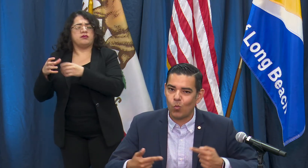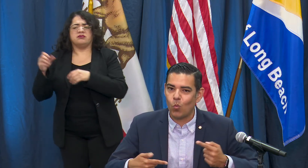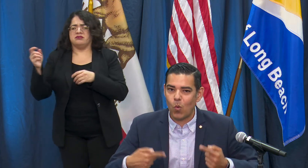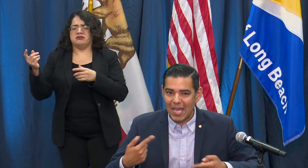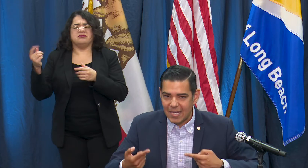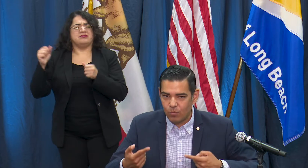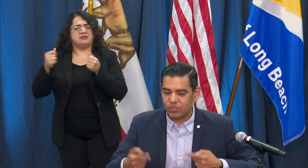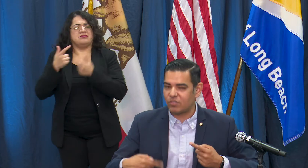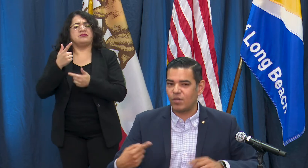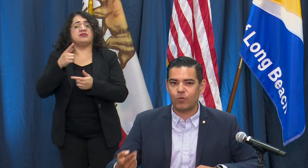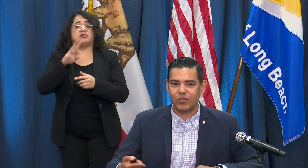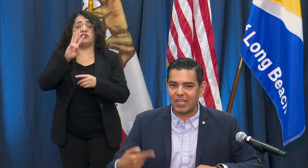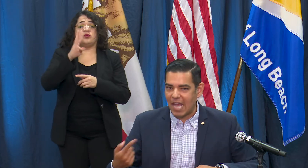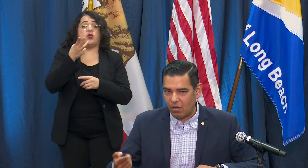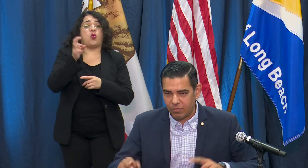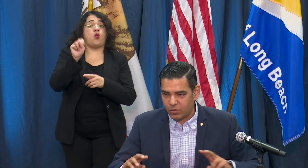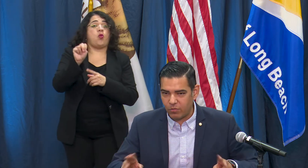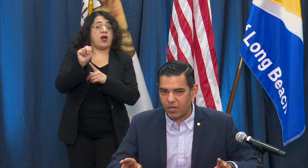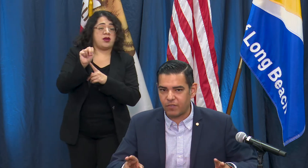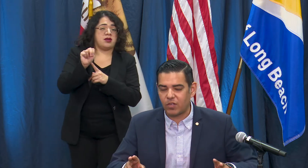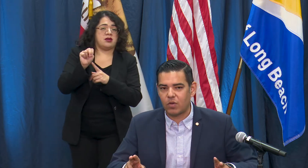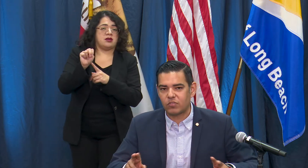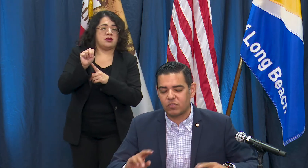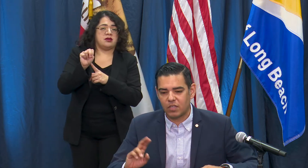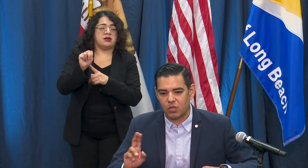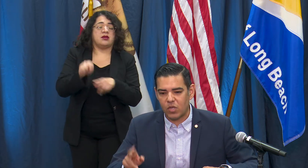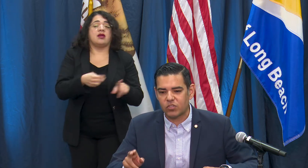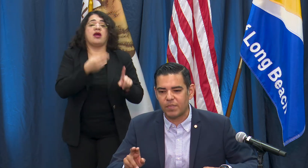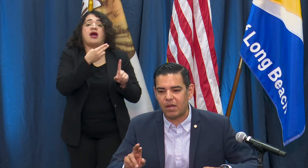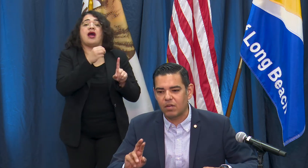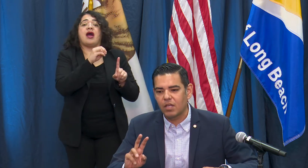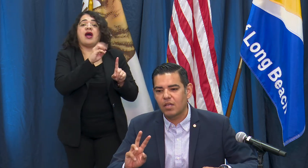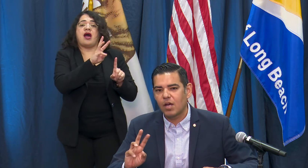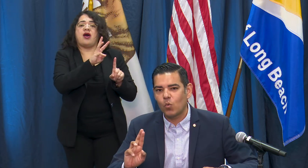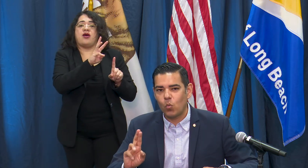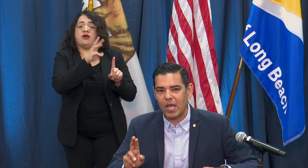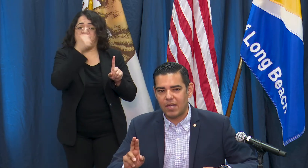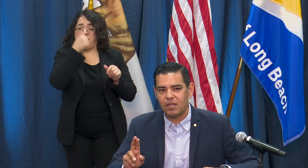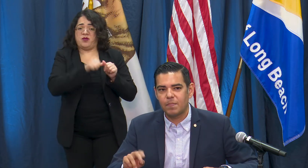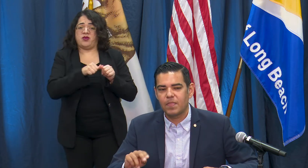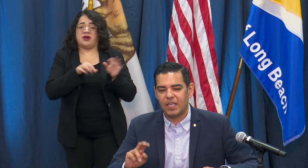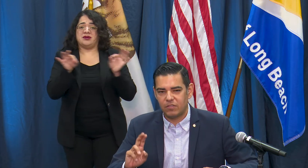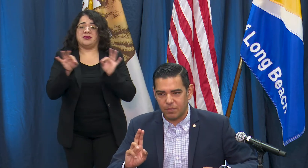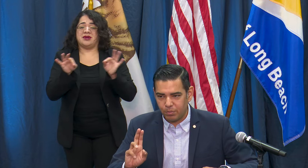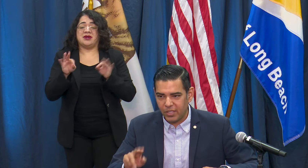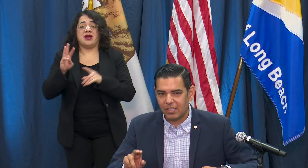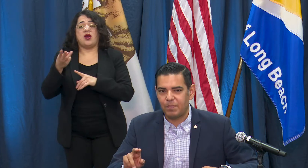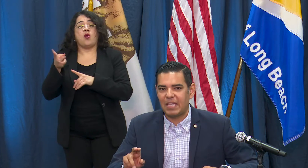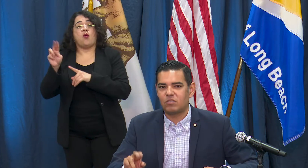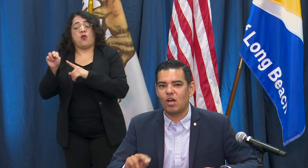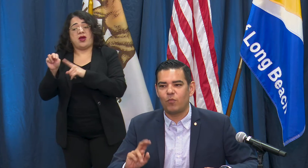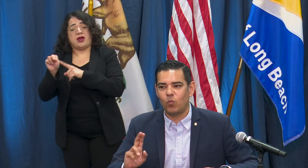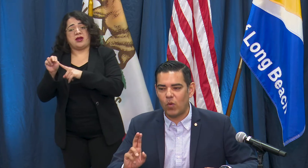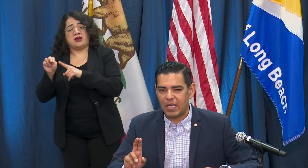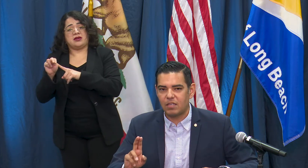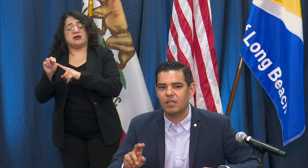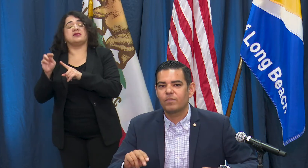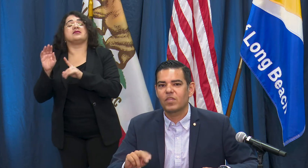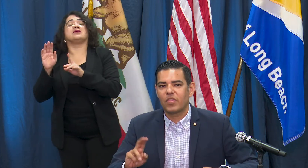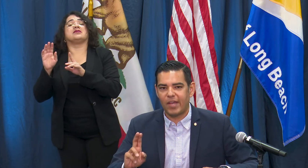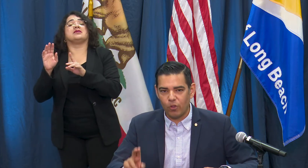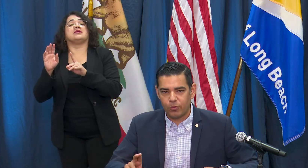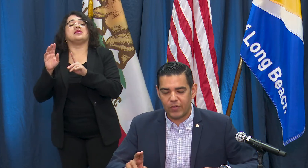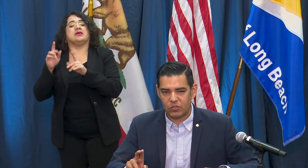question about when, which is different than how, they're two very different questions. The question about when is completely based off